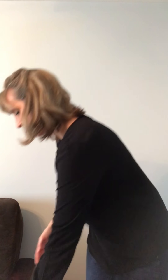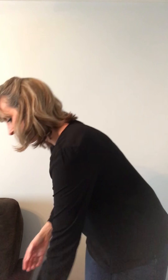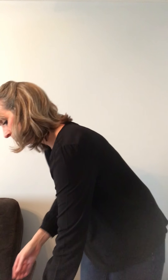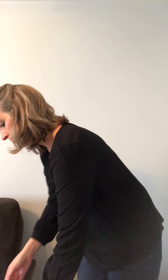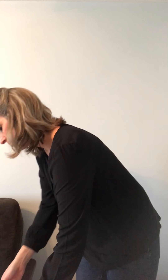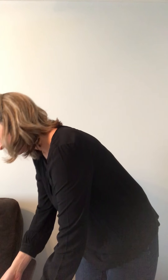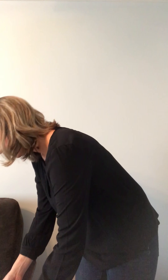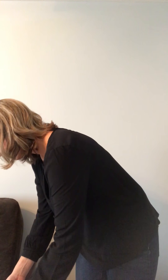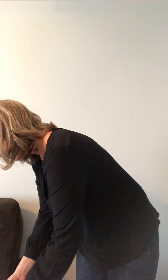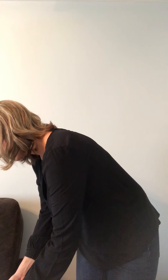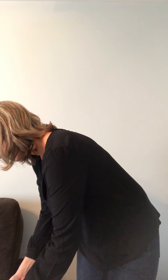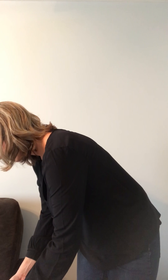arm.